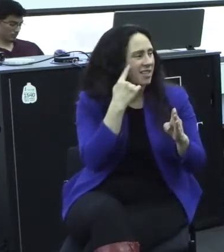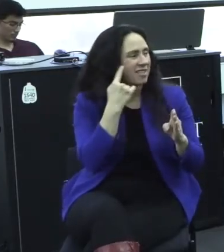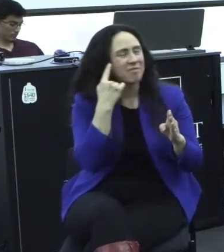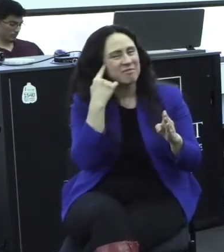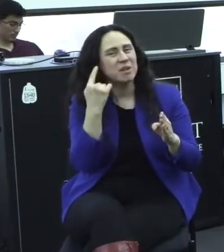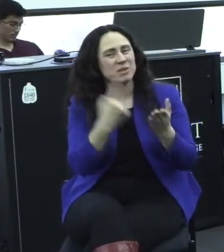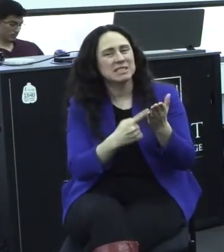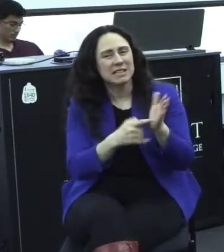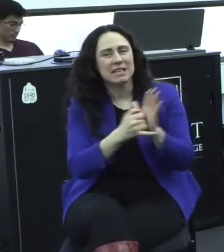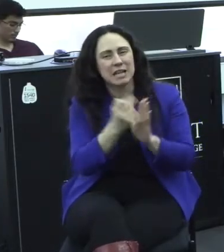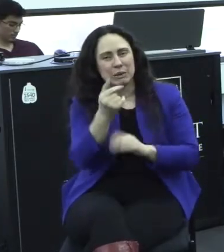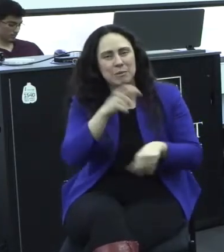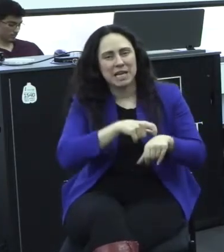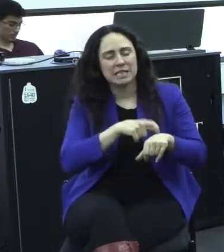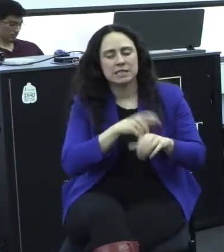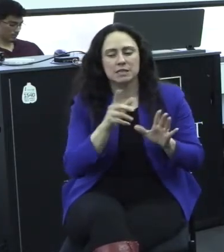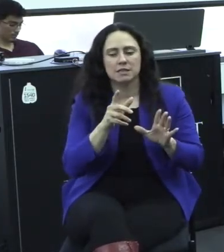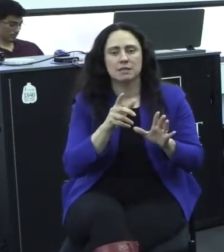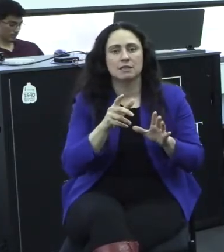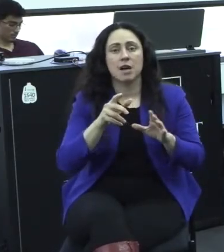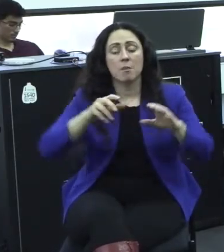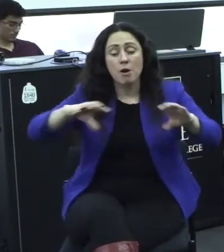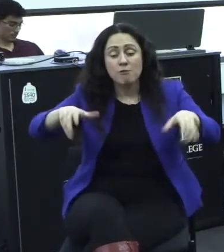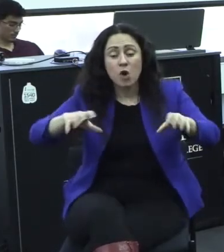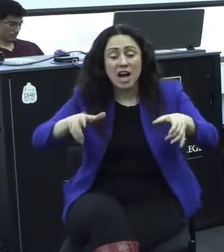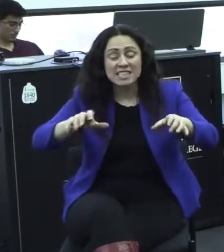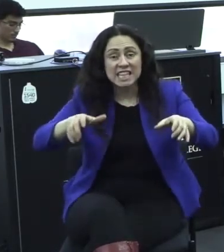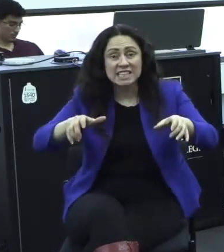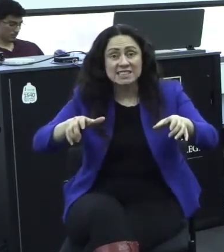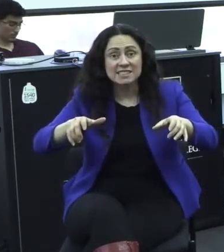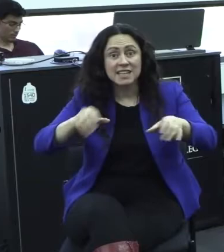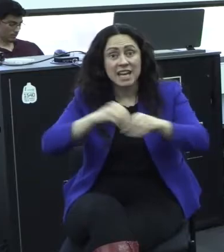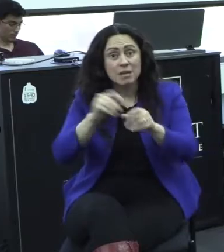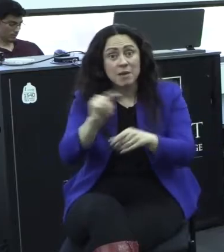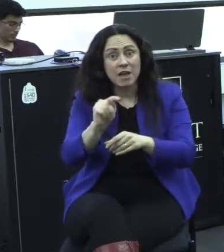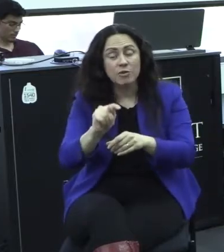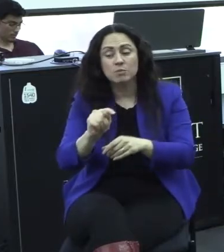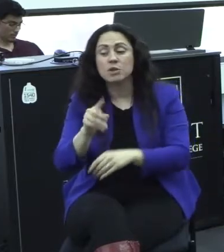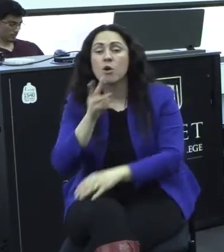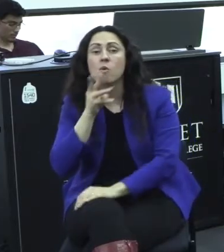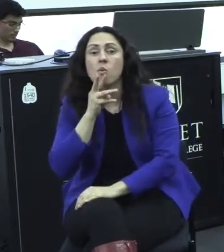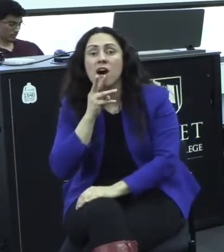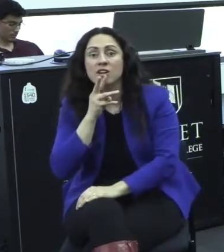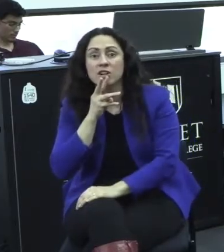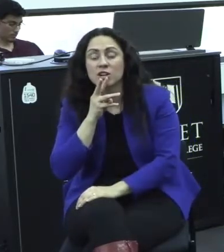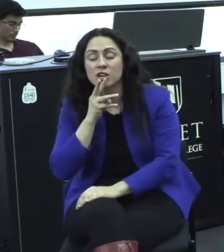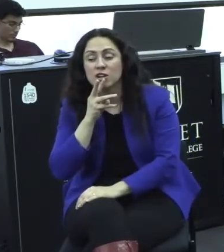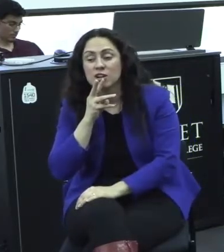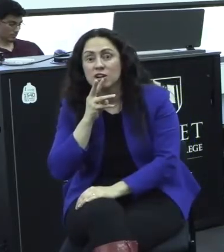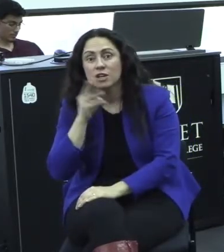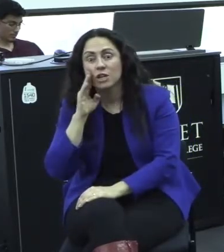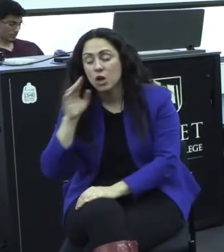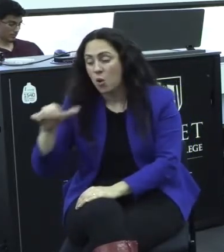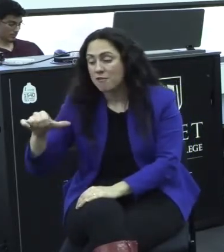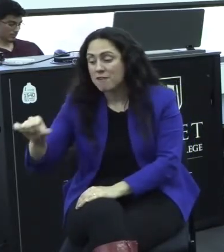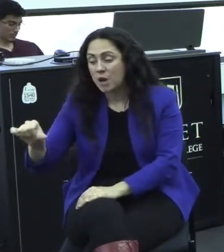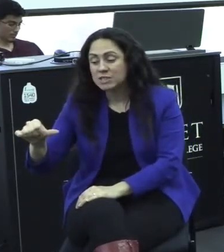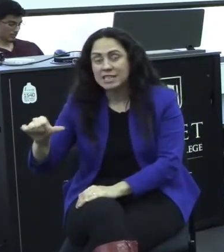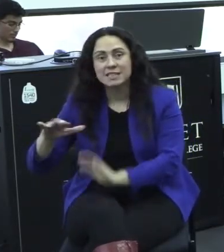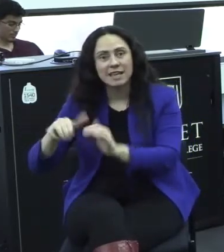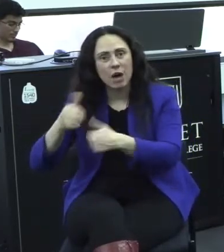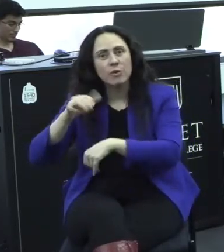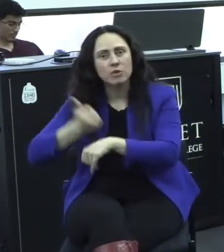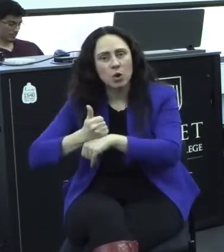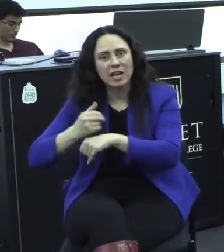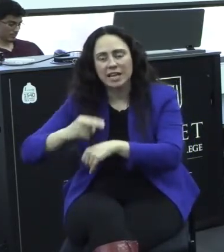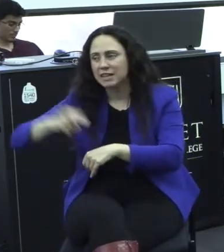about a little bit. Faucets in bathrooms, water fountains, how those are located and the heights of those.